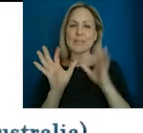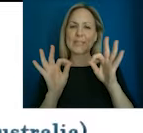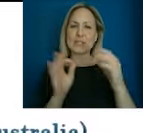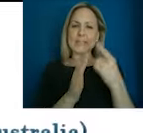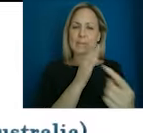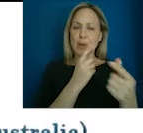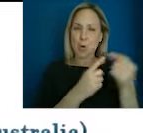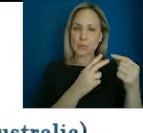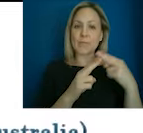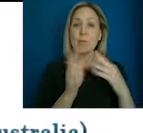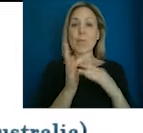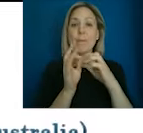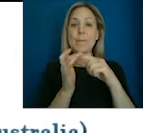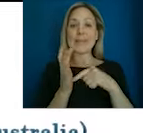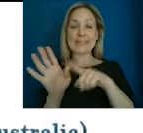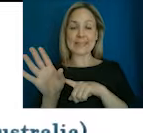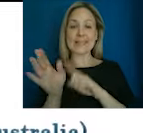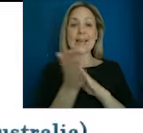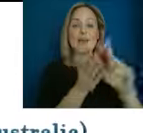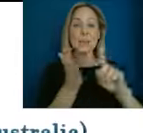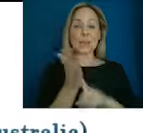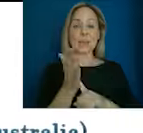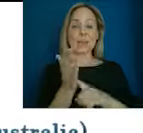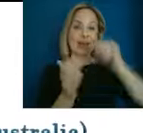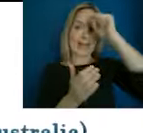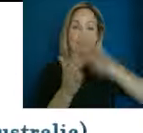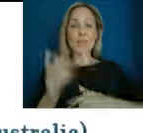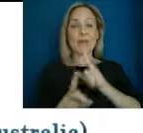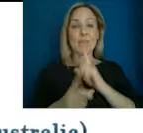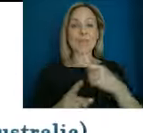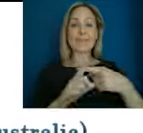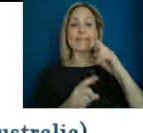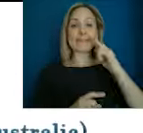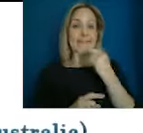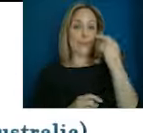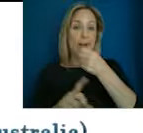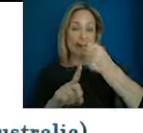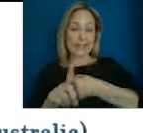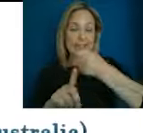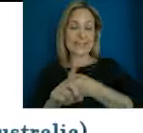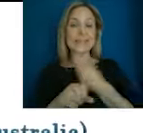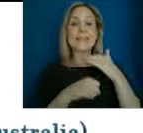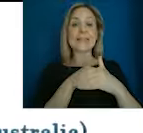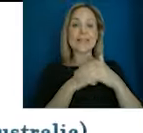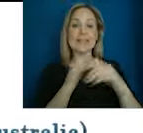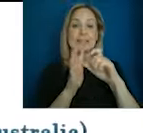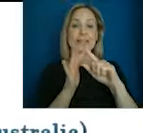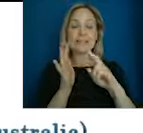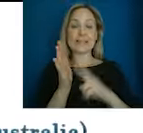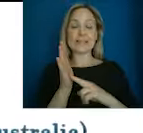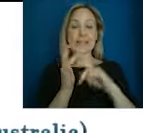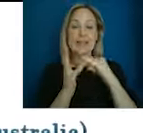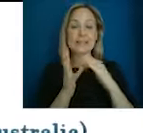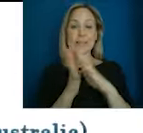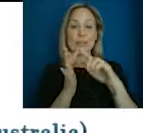Specialist, Independent Options for Mobility; Heather Lawson, Expert Advisor and Deafblind Advocate; Dennis